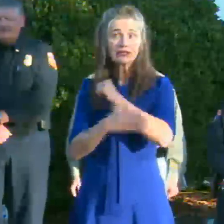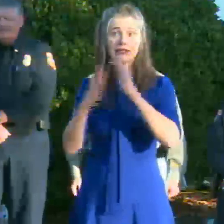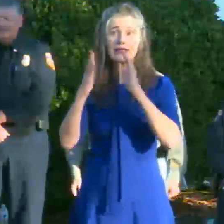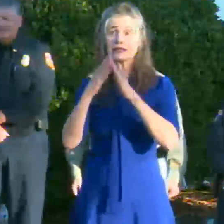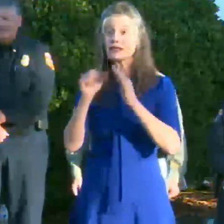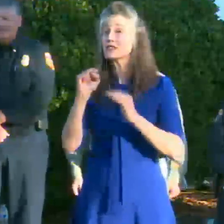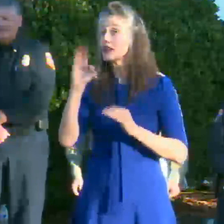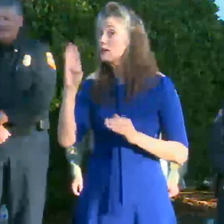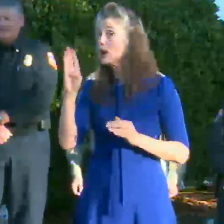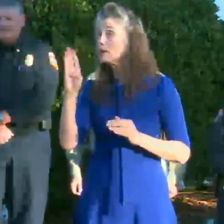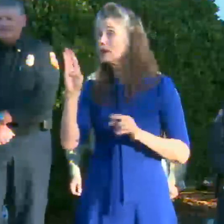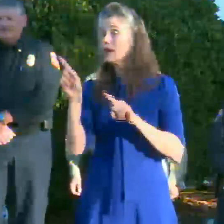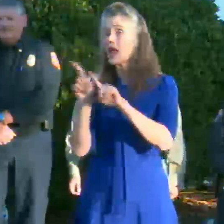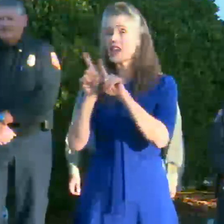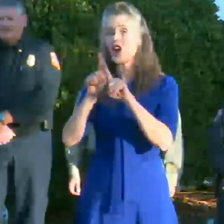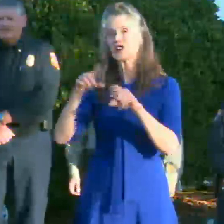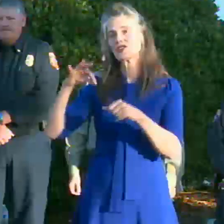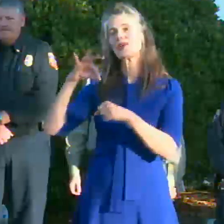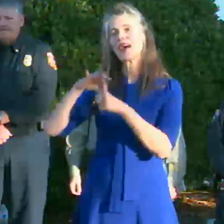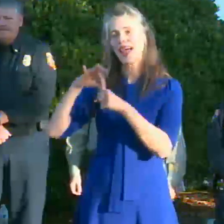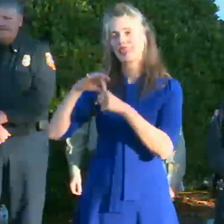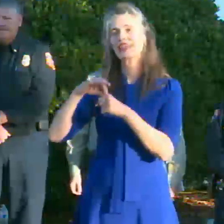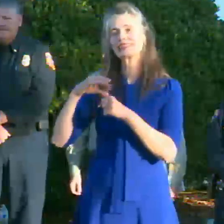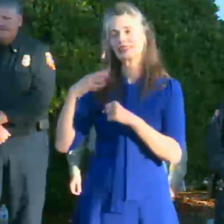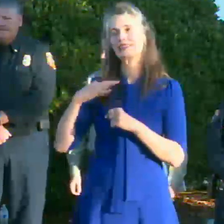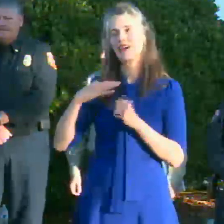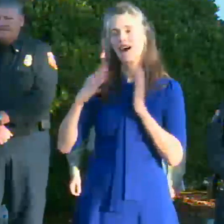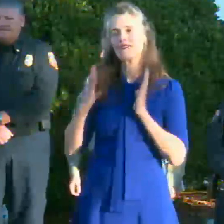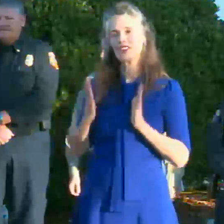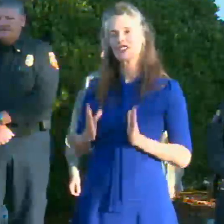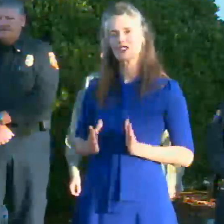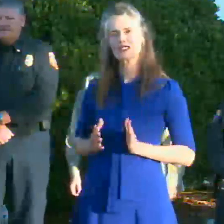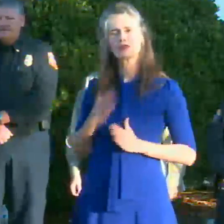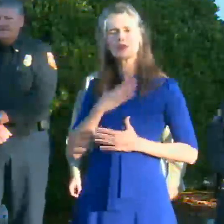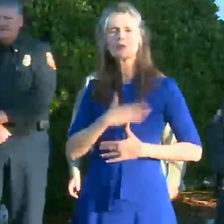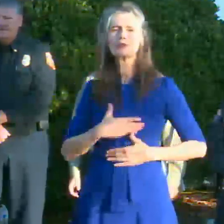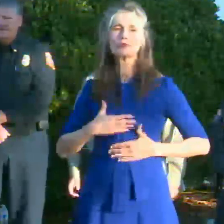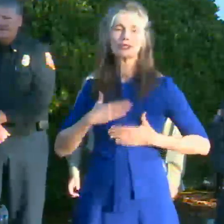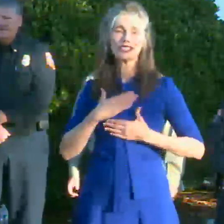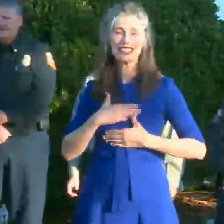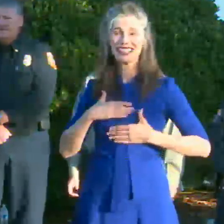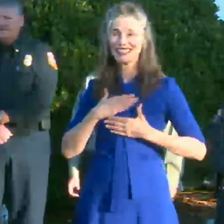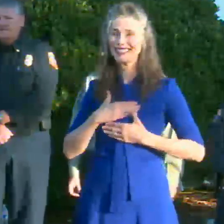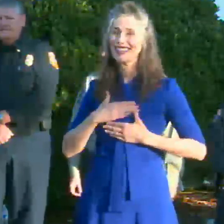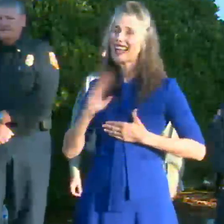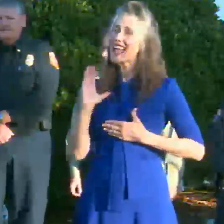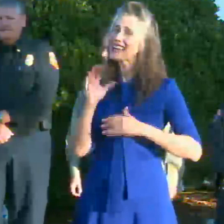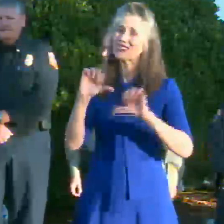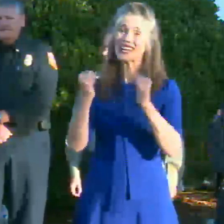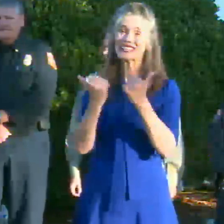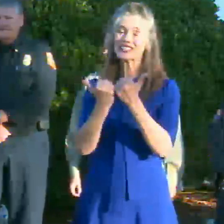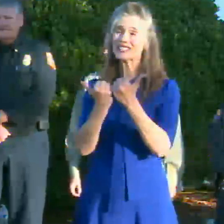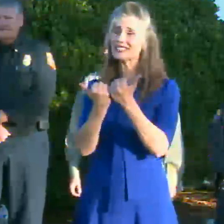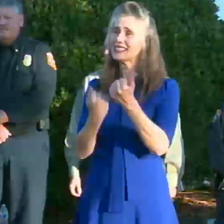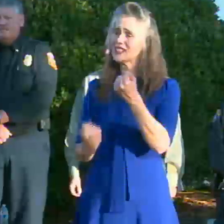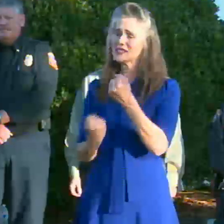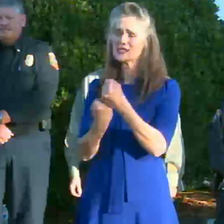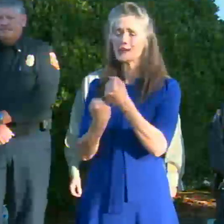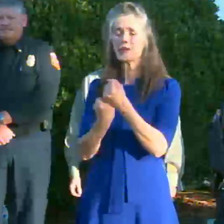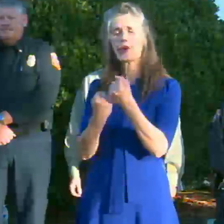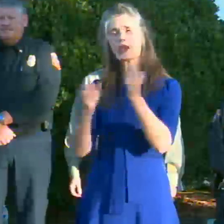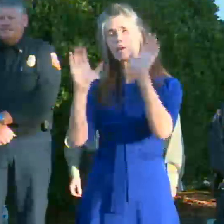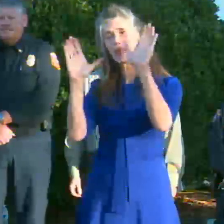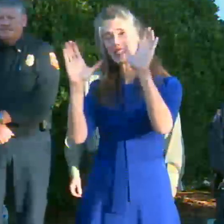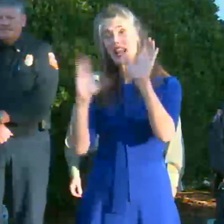elected officials. We are so appreciative. Interagency support is remarkable. We have